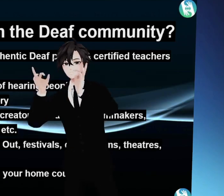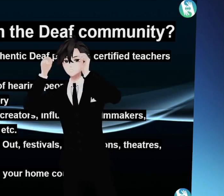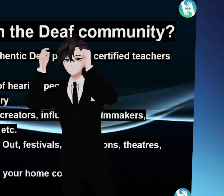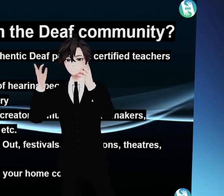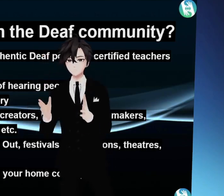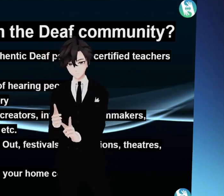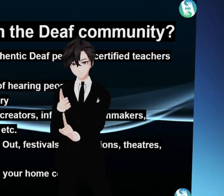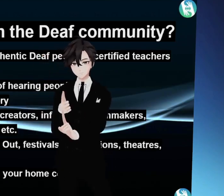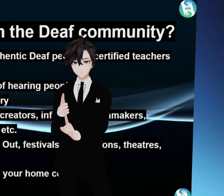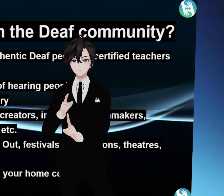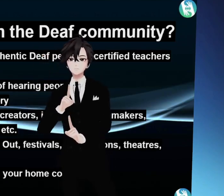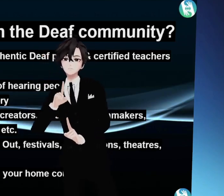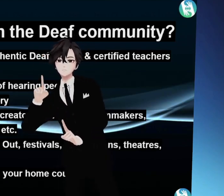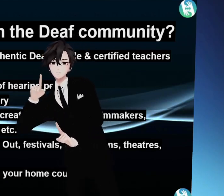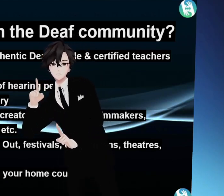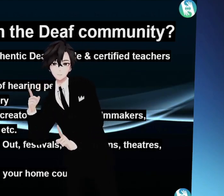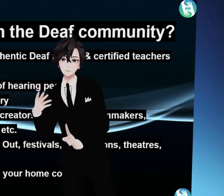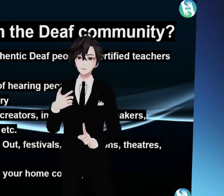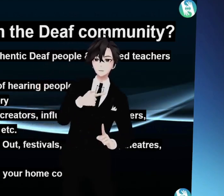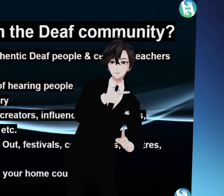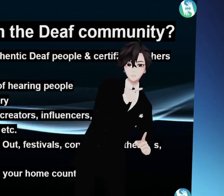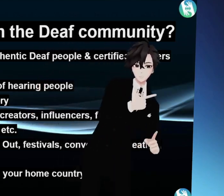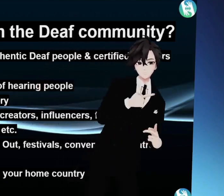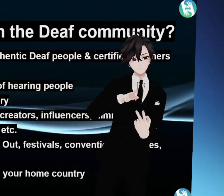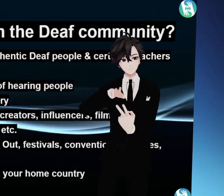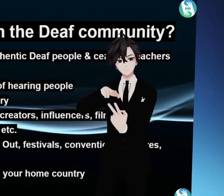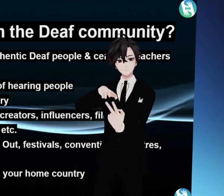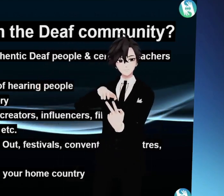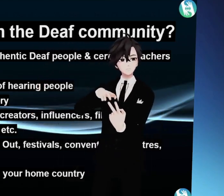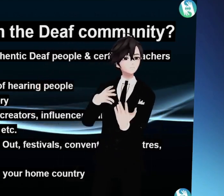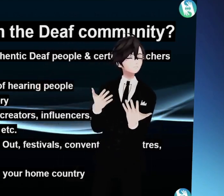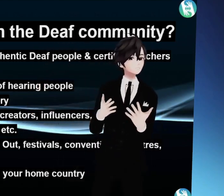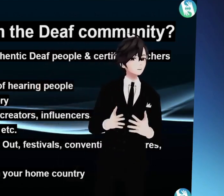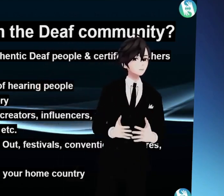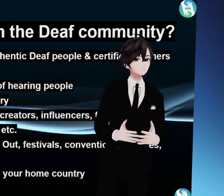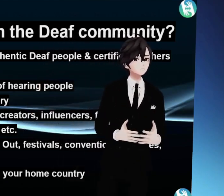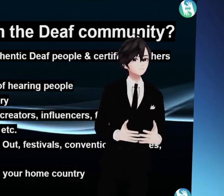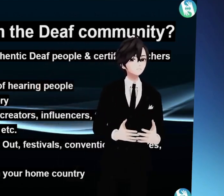people and certified teachers, both deaf and hearing.